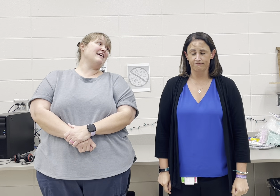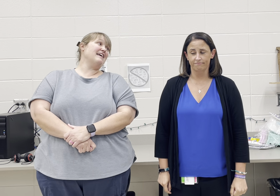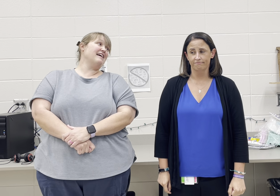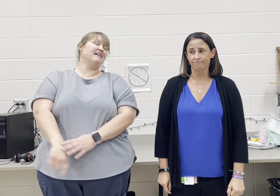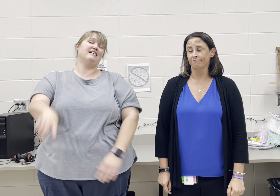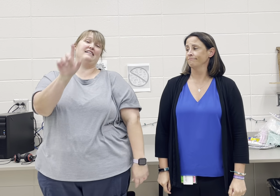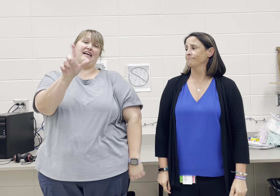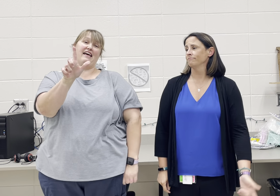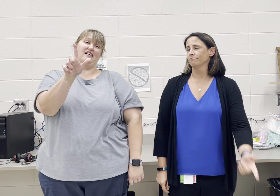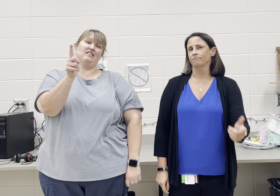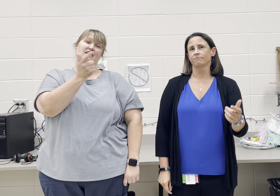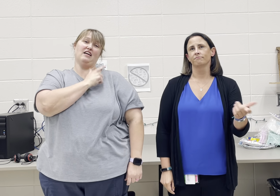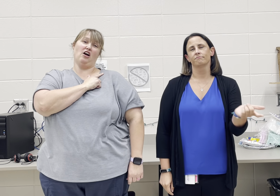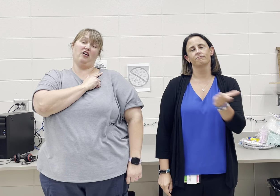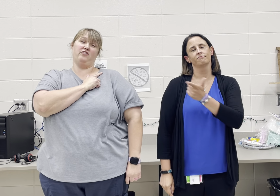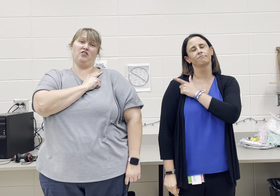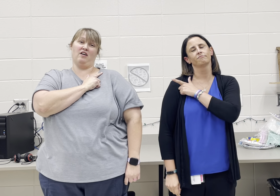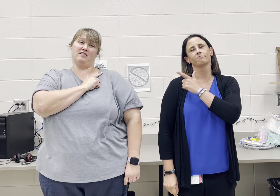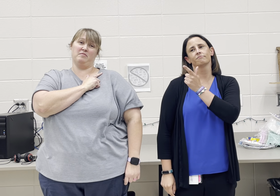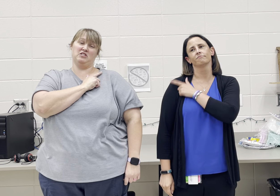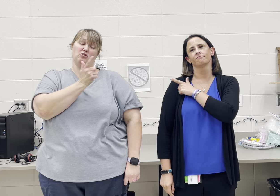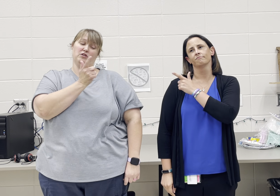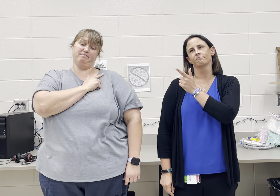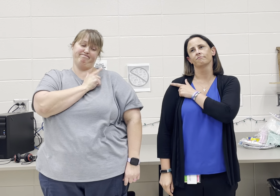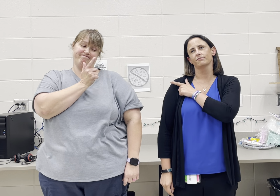Lazy. L over your non-dominant shoulder.